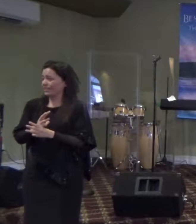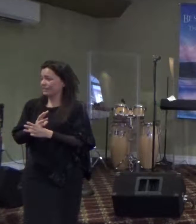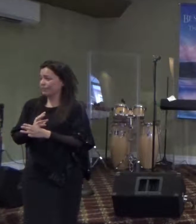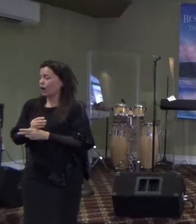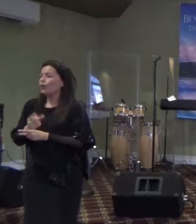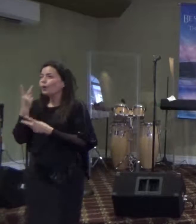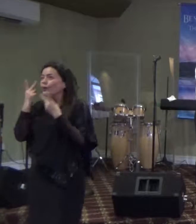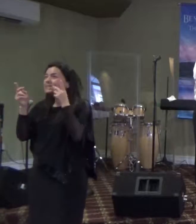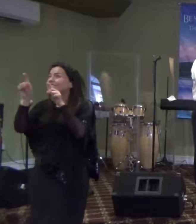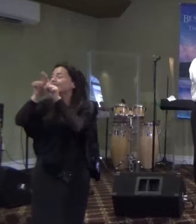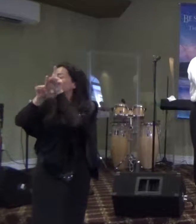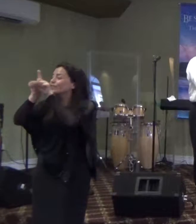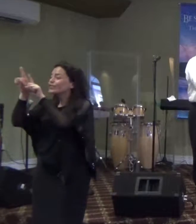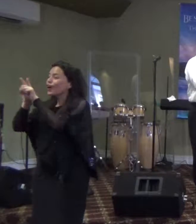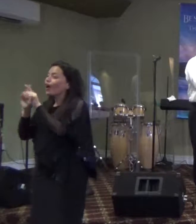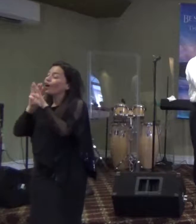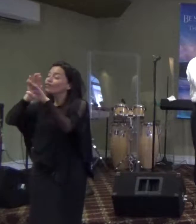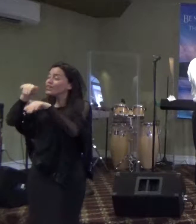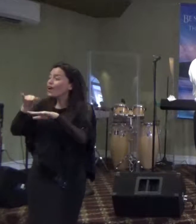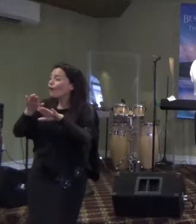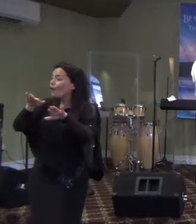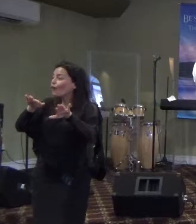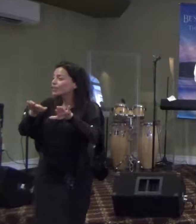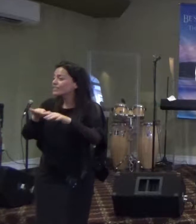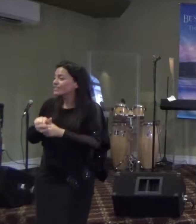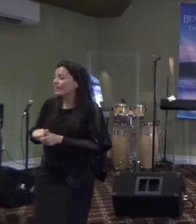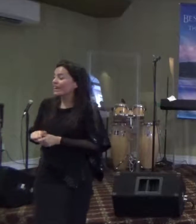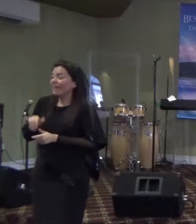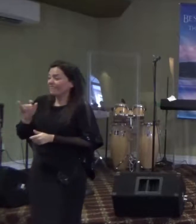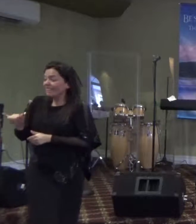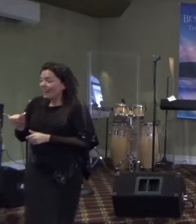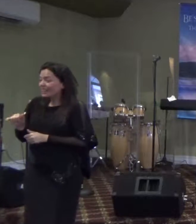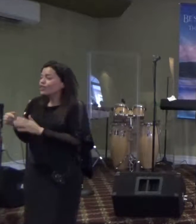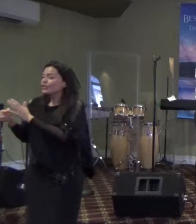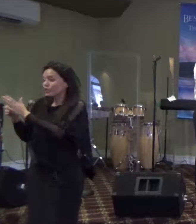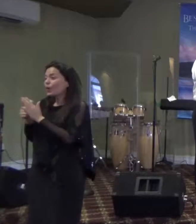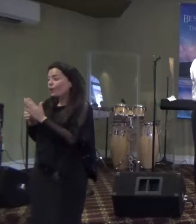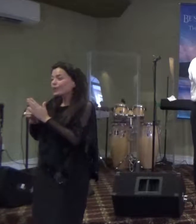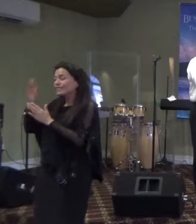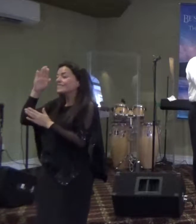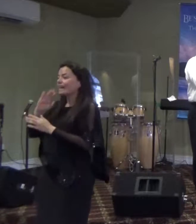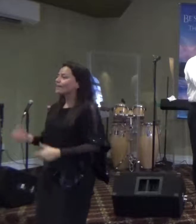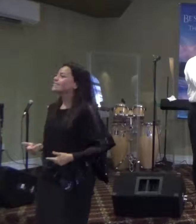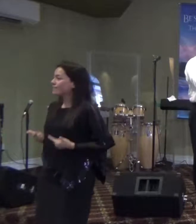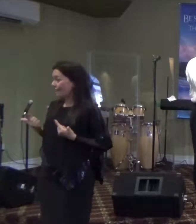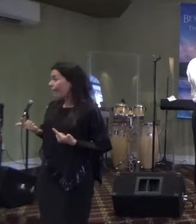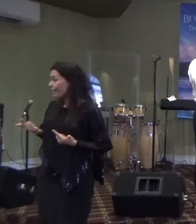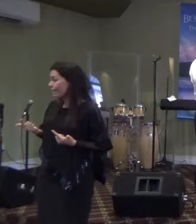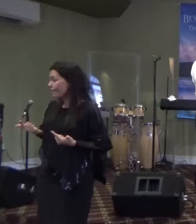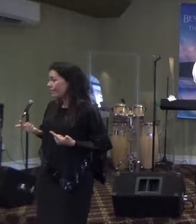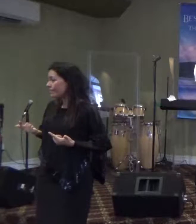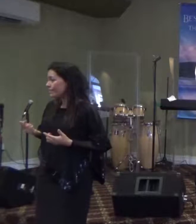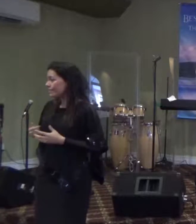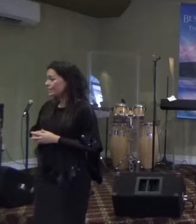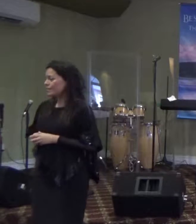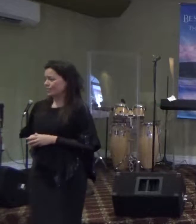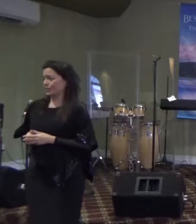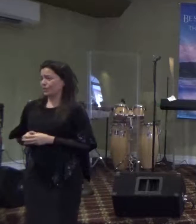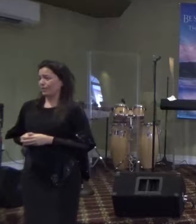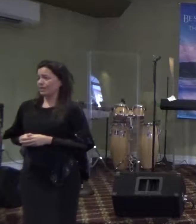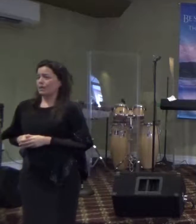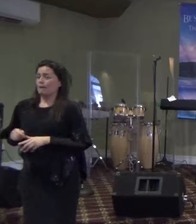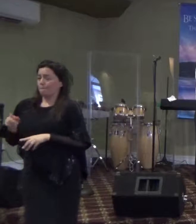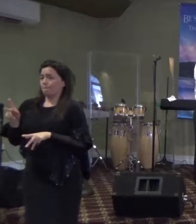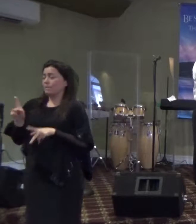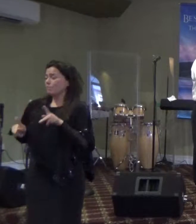es decir, la It creación. is to say creation. De modo que el hombre no tiene excusa, So that man does not have an excuse, pues